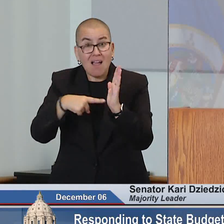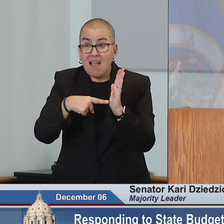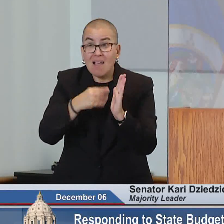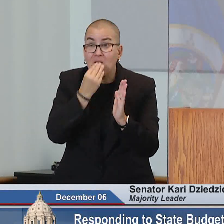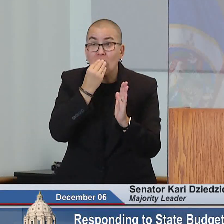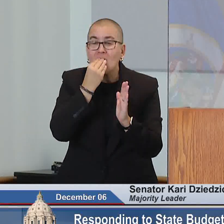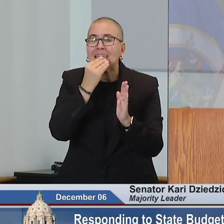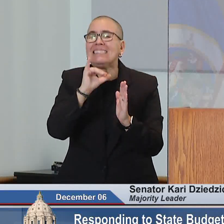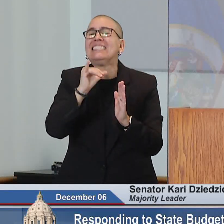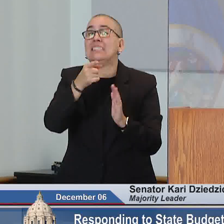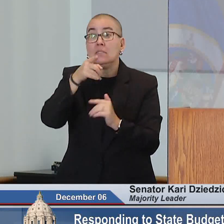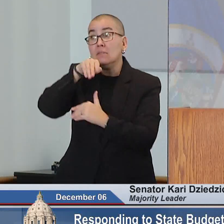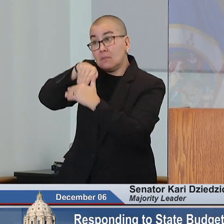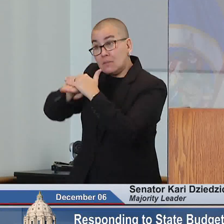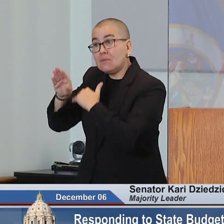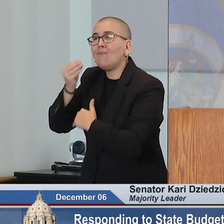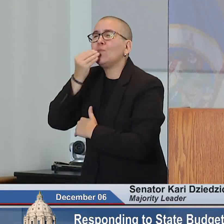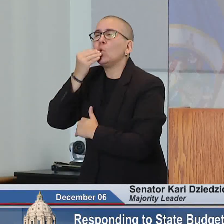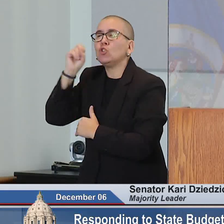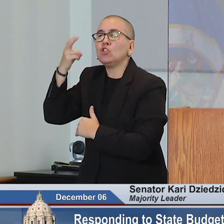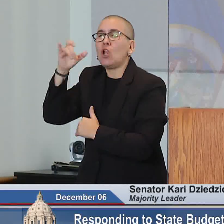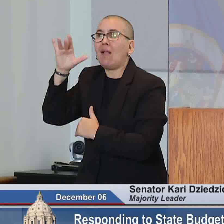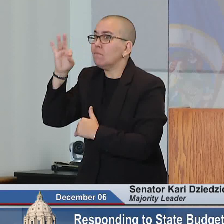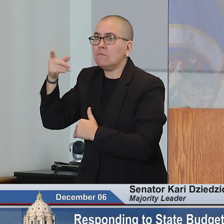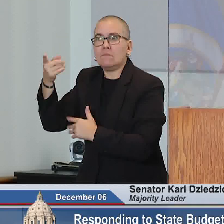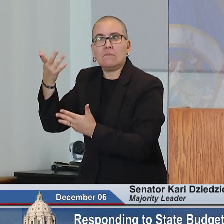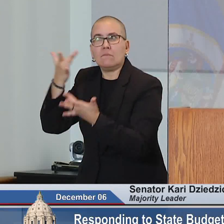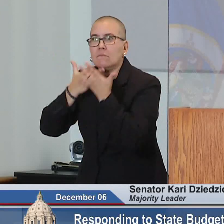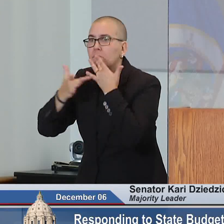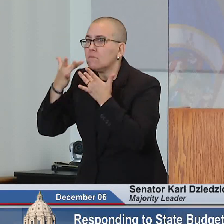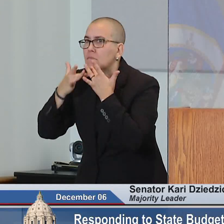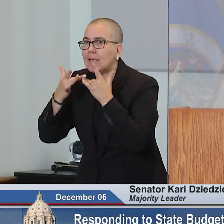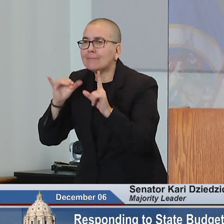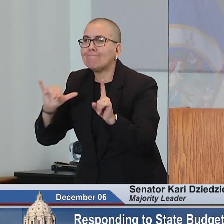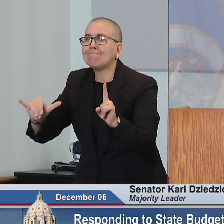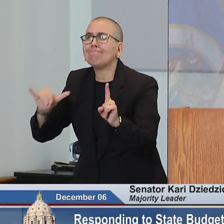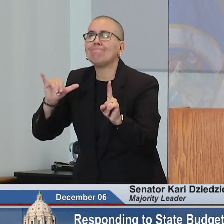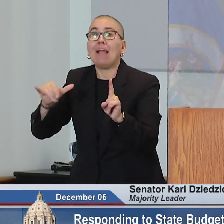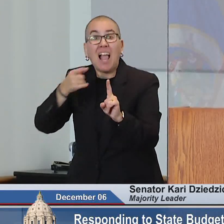find quality daycare. We want to, how can we help them and how can we help people fast?